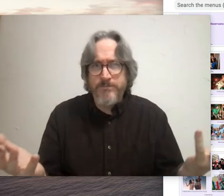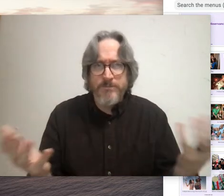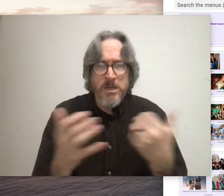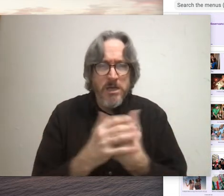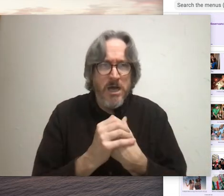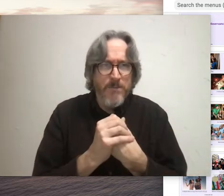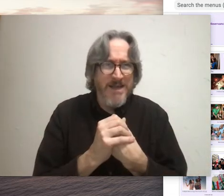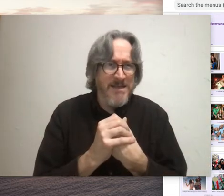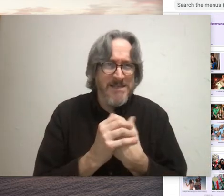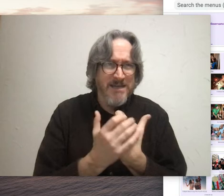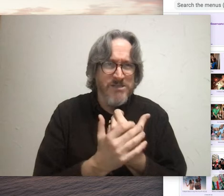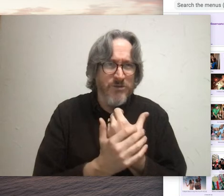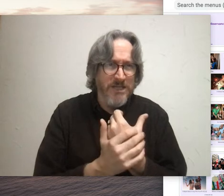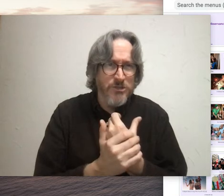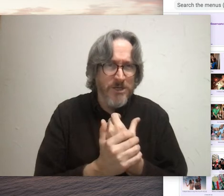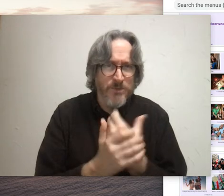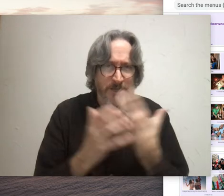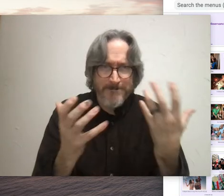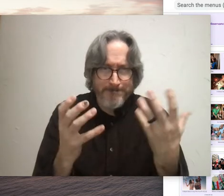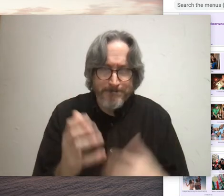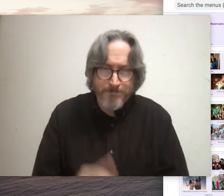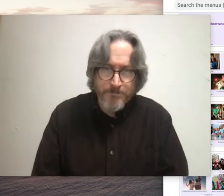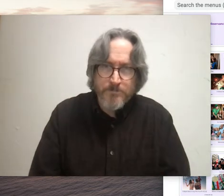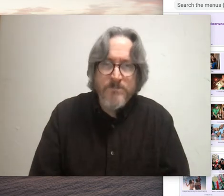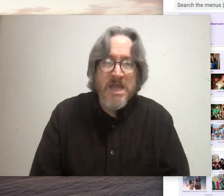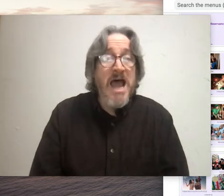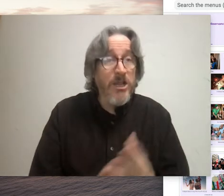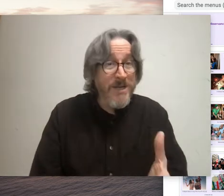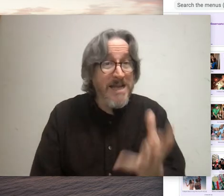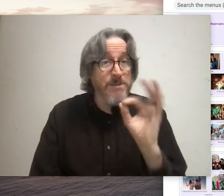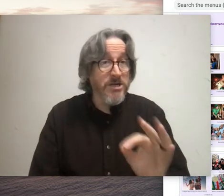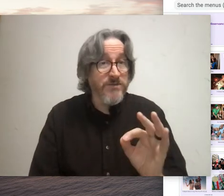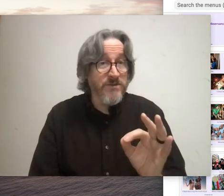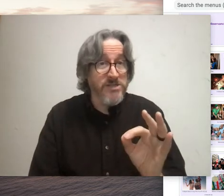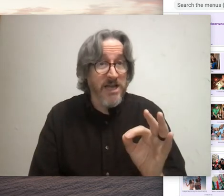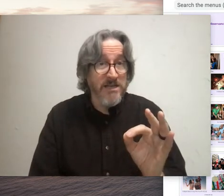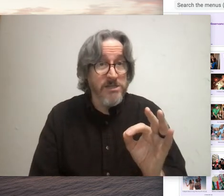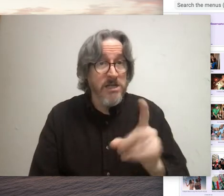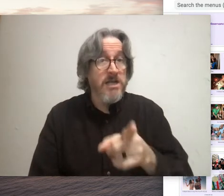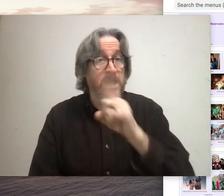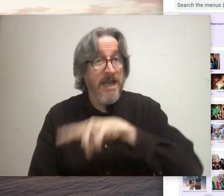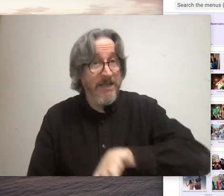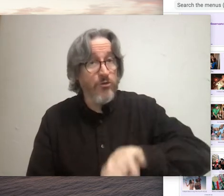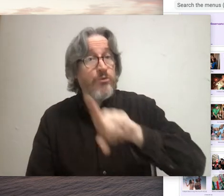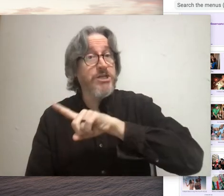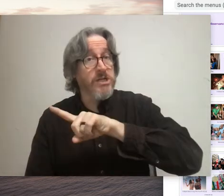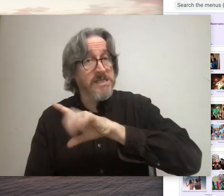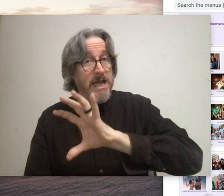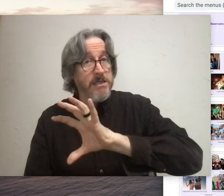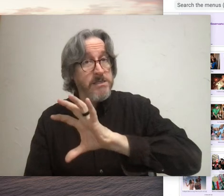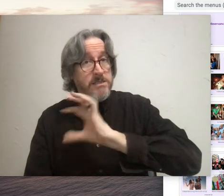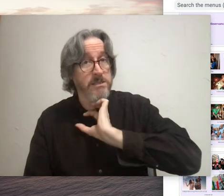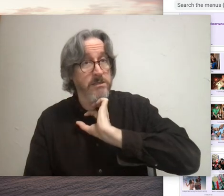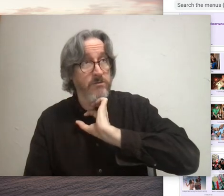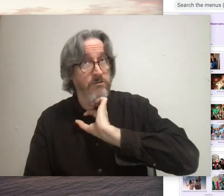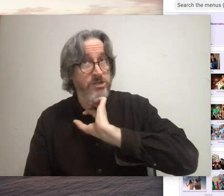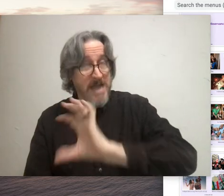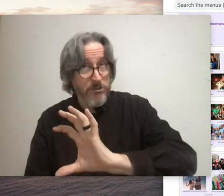So Kent State doesn't really do much with it. Halloween has a bunch of different signs. In the regional